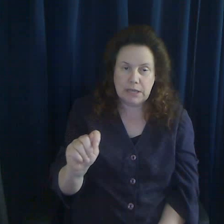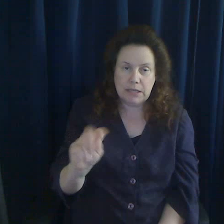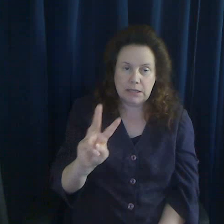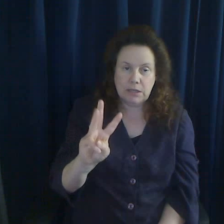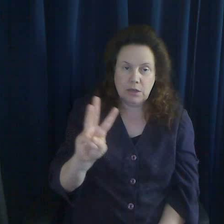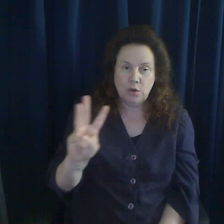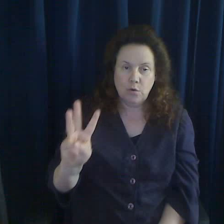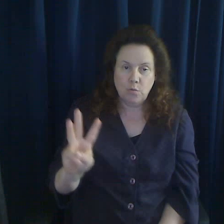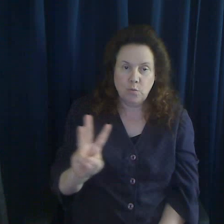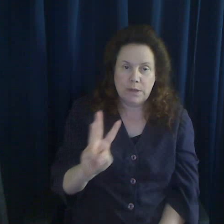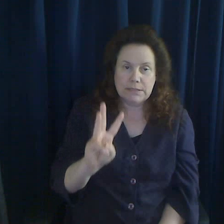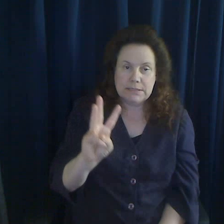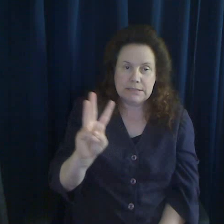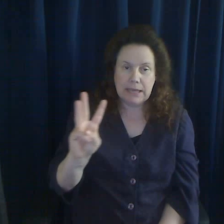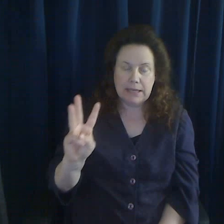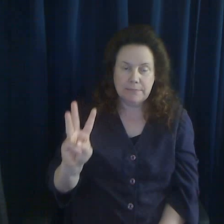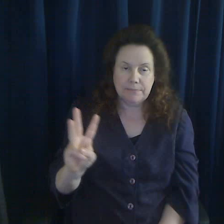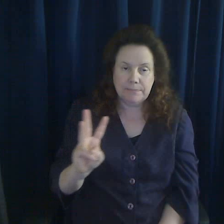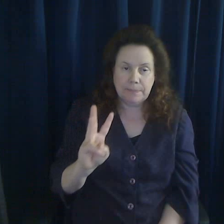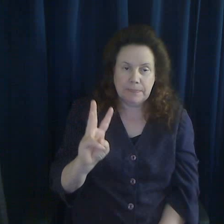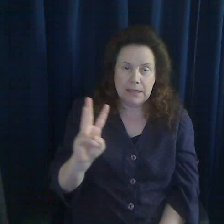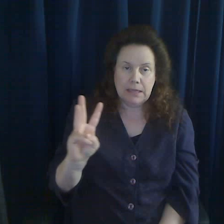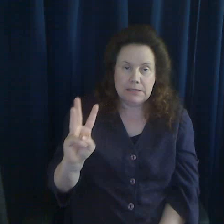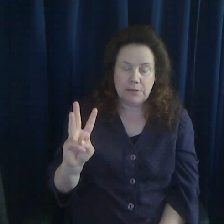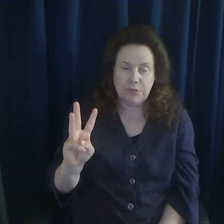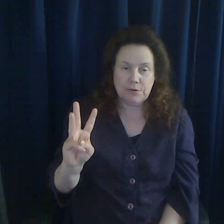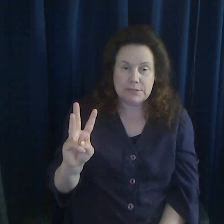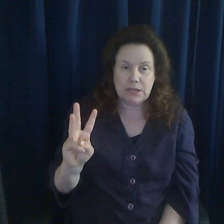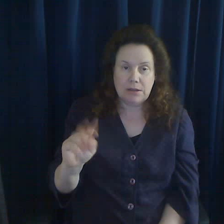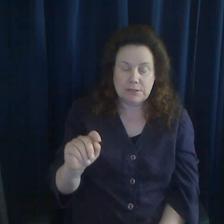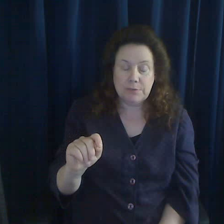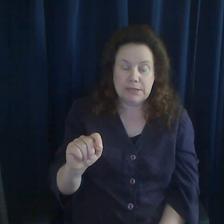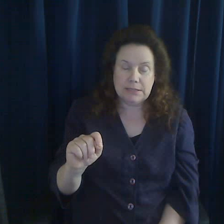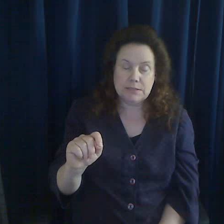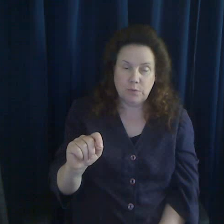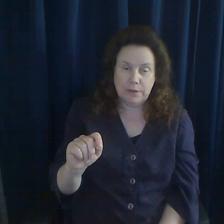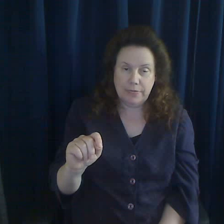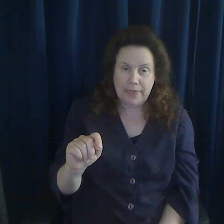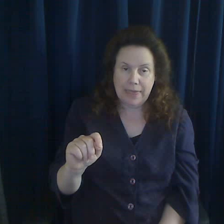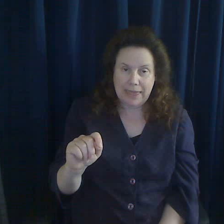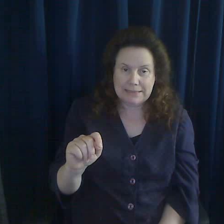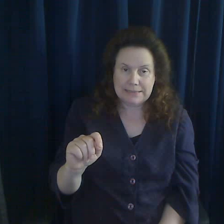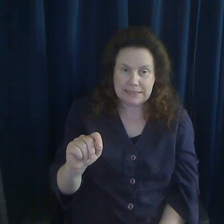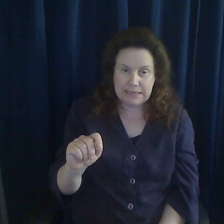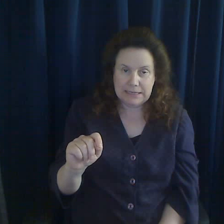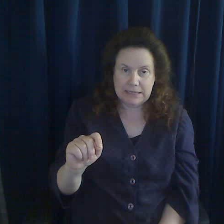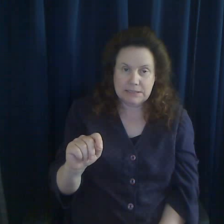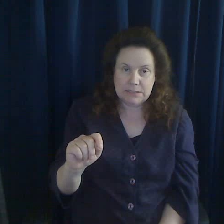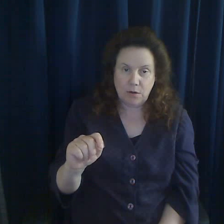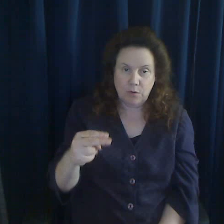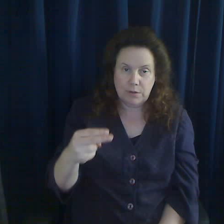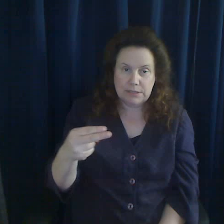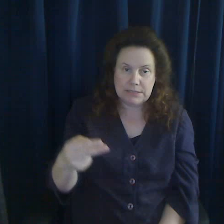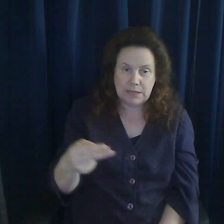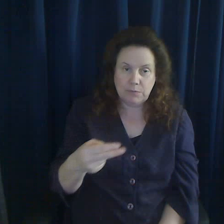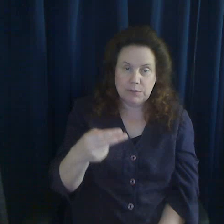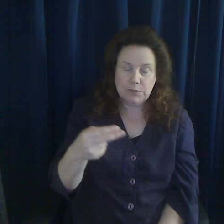Tuesday, Wednesday. Now Thursday also begins with a T, so instead we will use